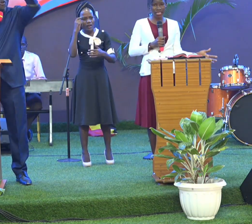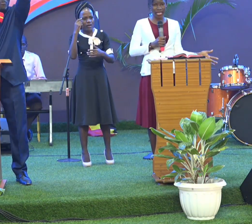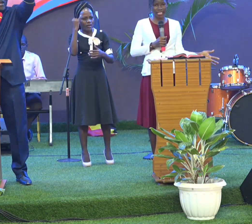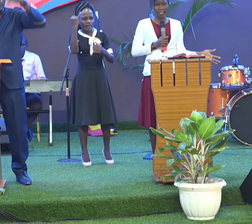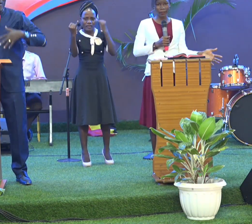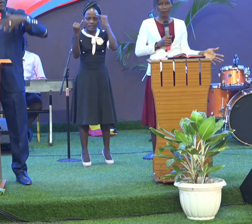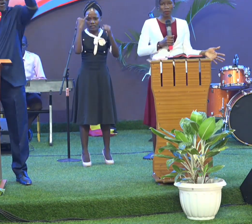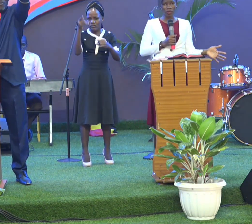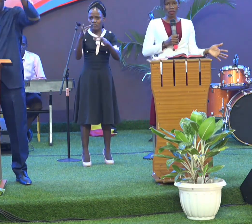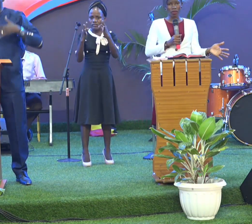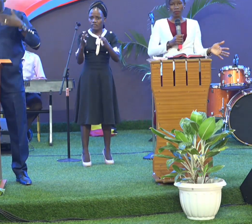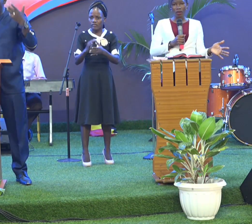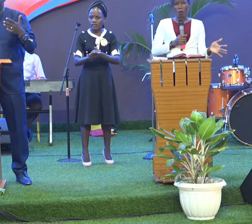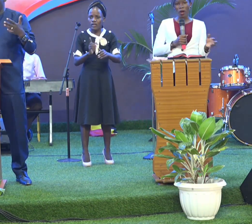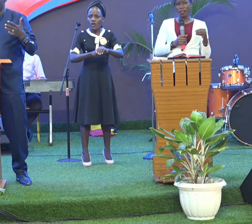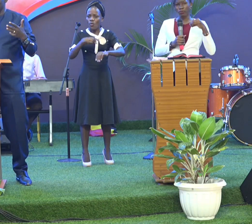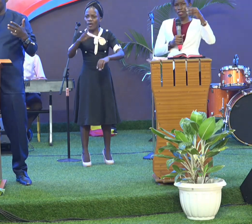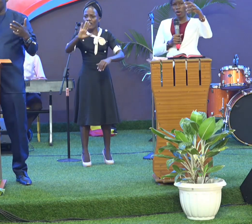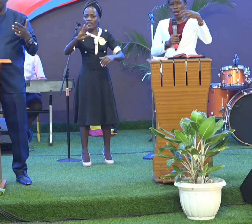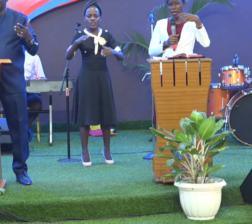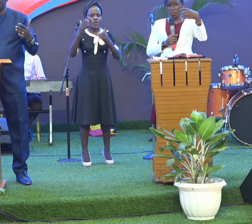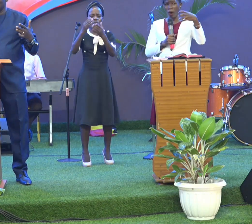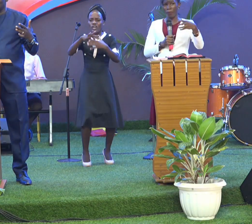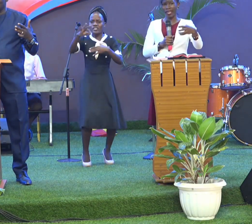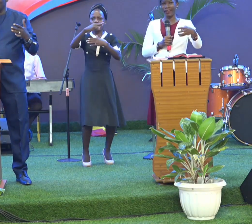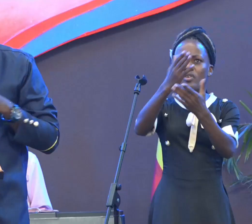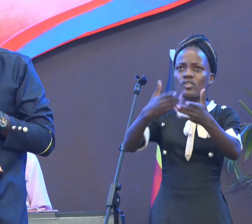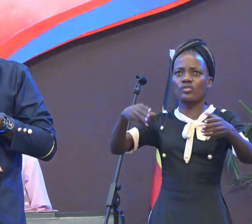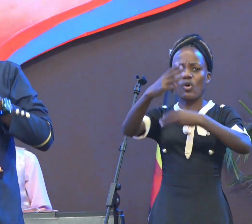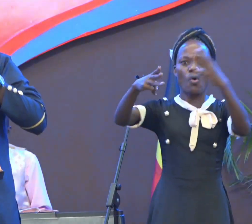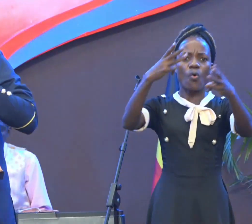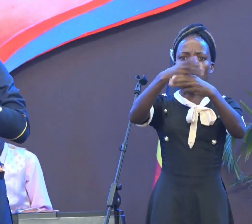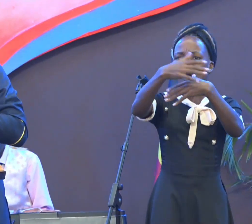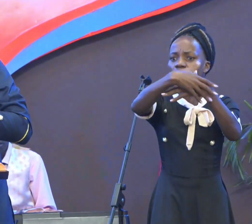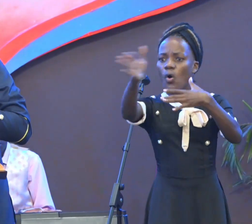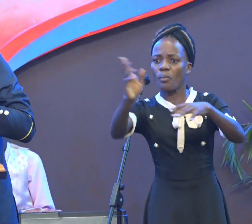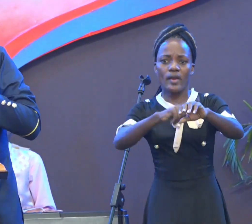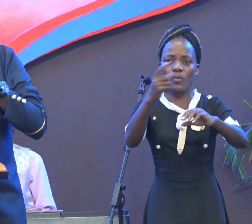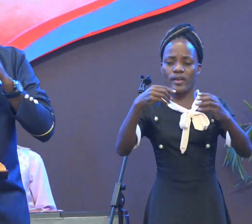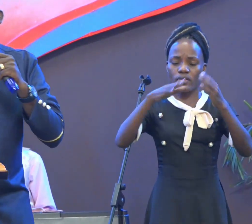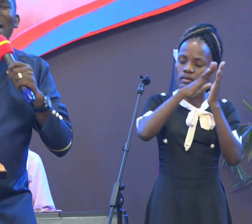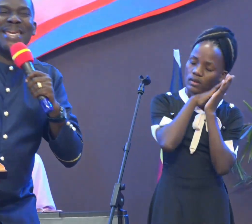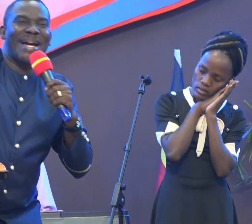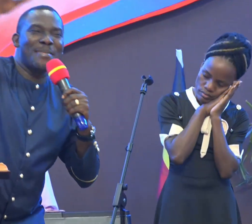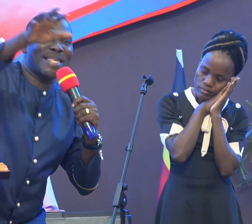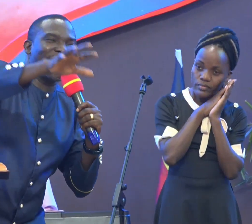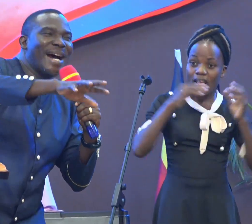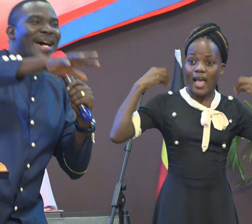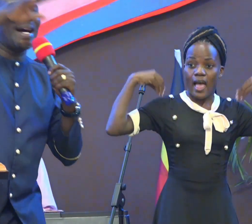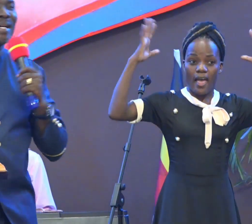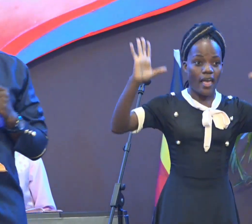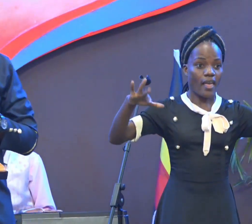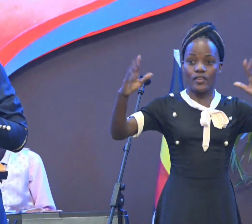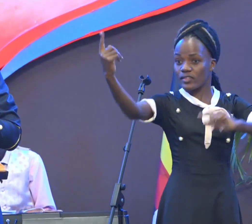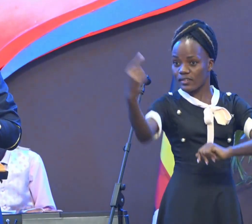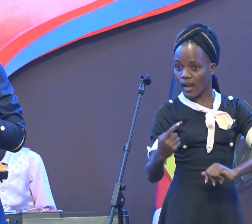imagine that. Ng'obwengula bw'omoyo bugule. When your spiritual realm is open. Ne bw'oba webase. Even when you're sleeping. Bamalayika ne bakyala.